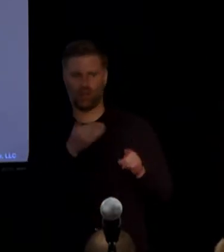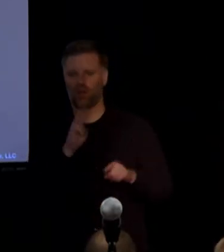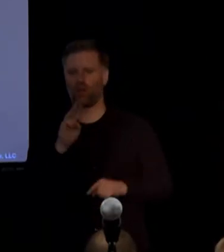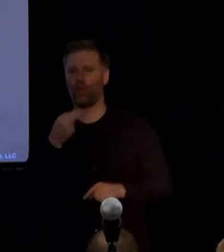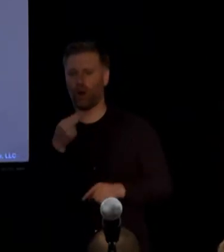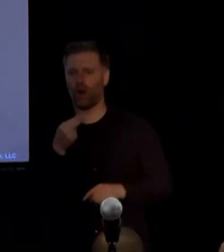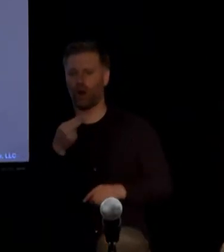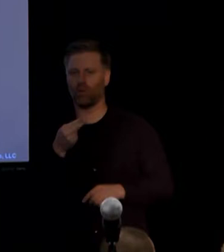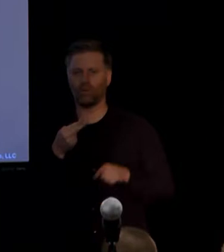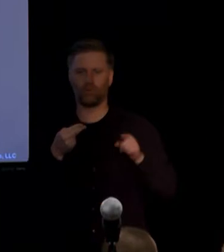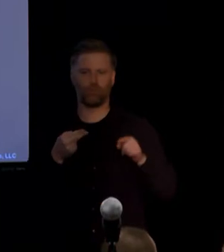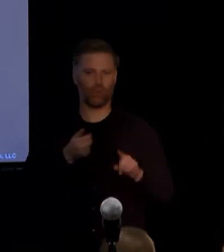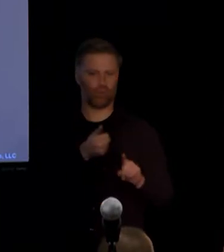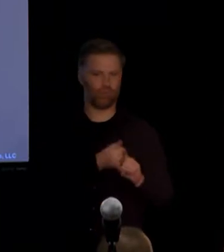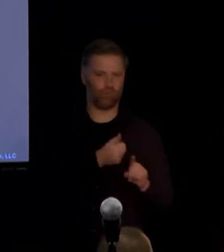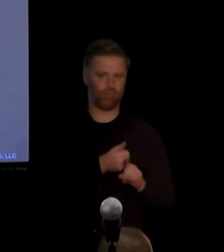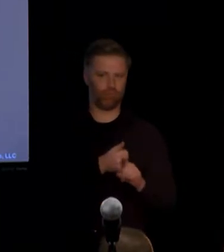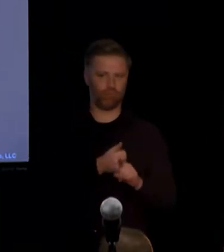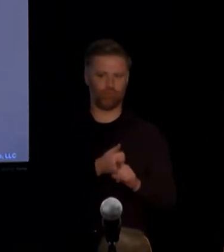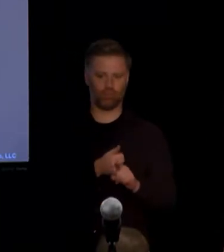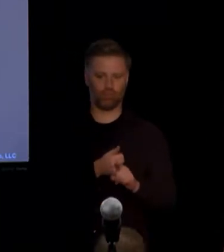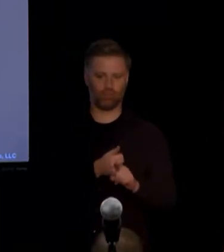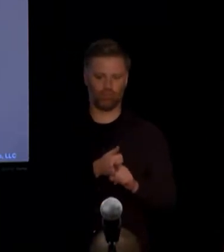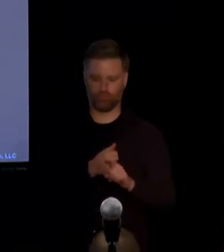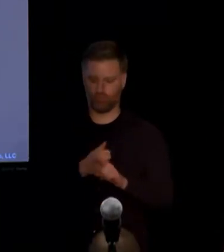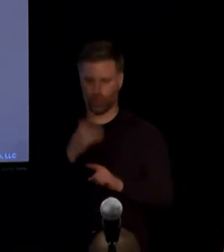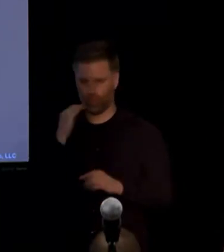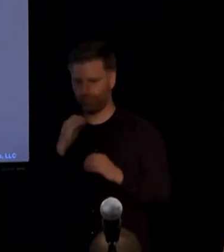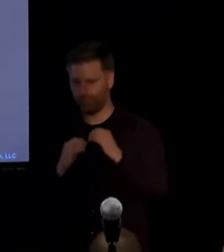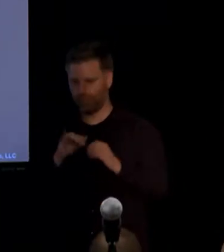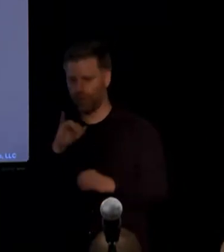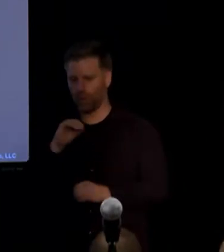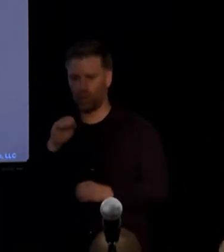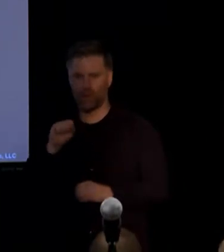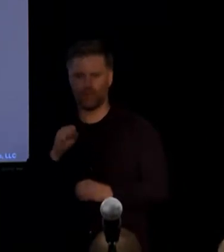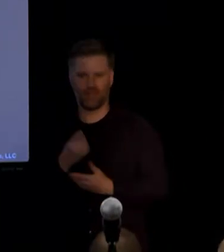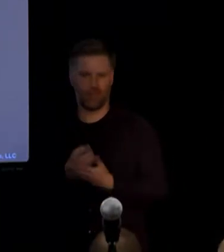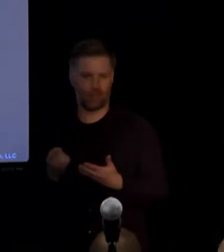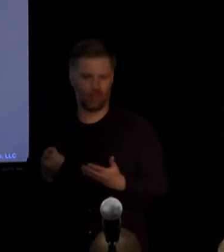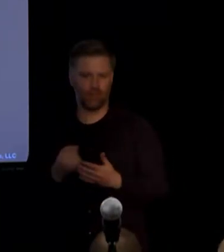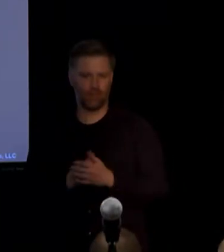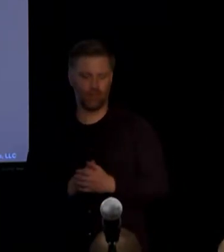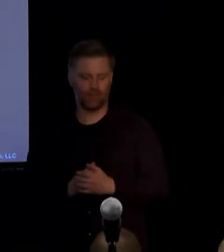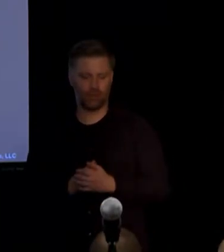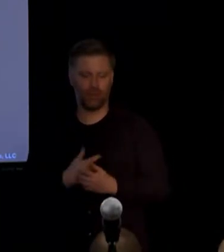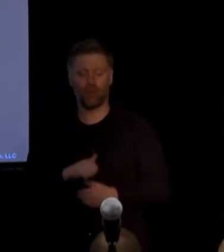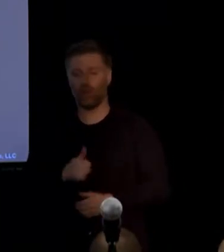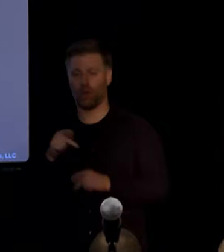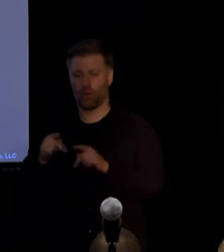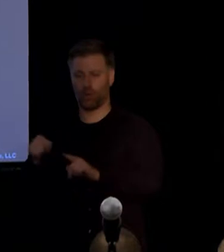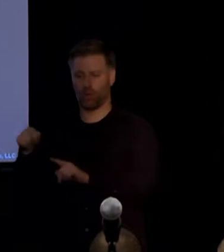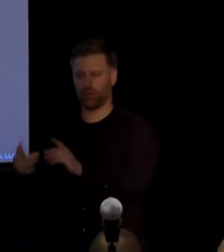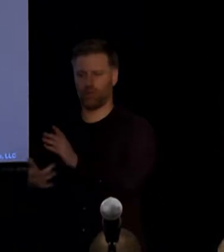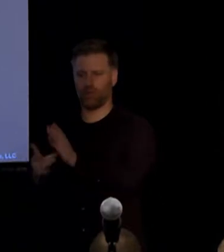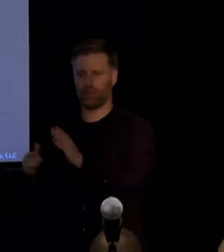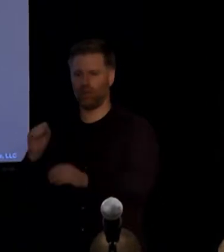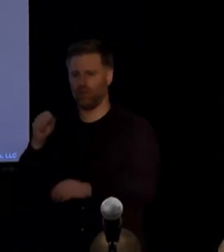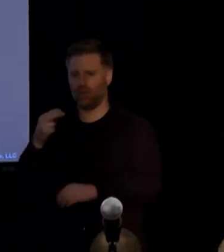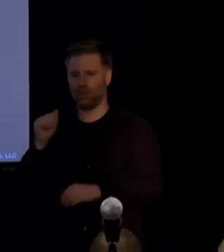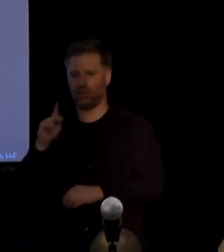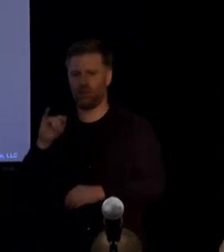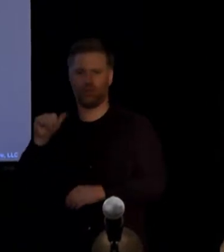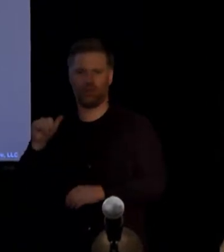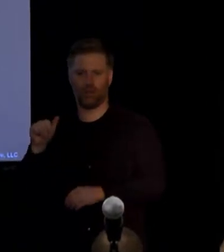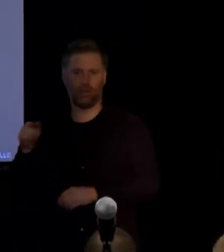that works on the iOS devices. And then we have a dedicated technician, Shakia, at the high